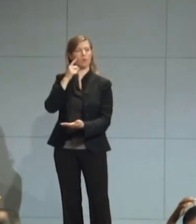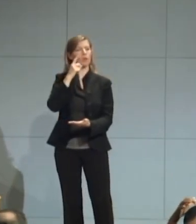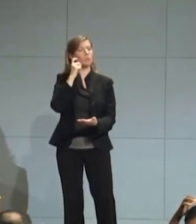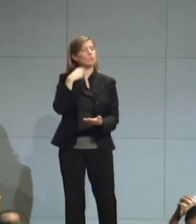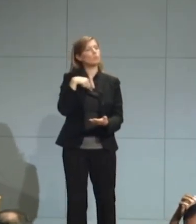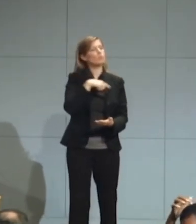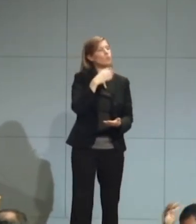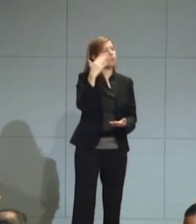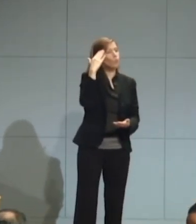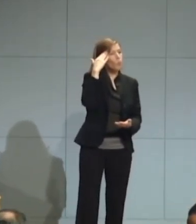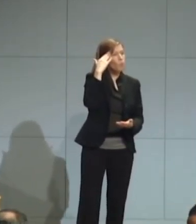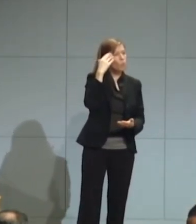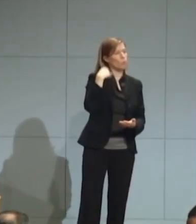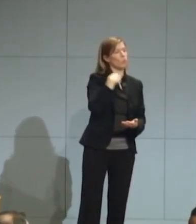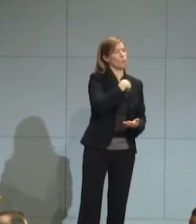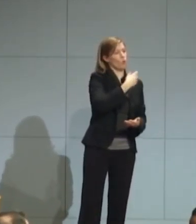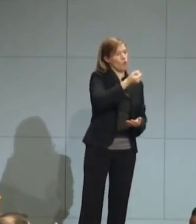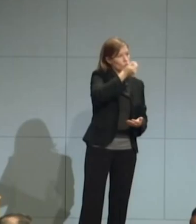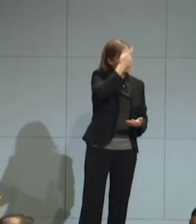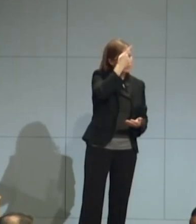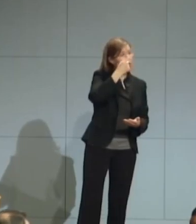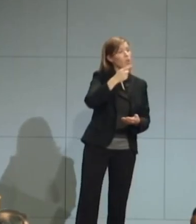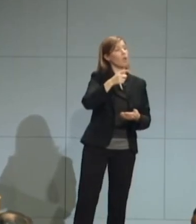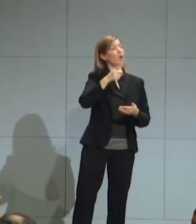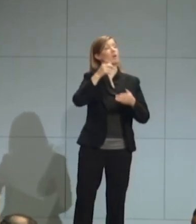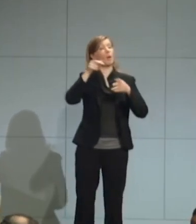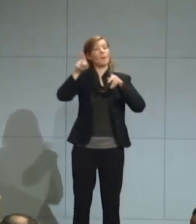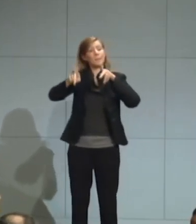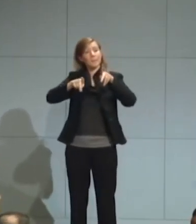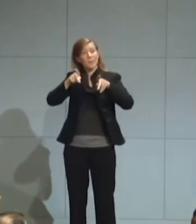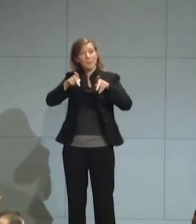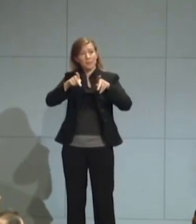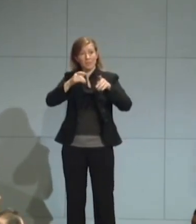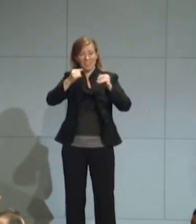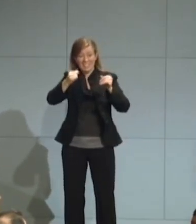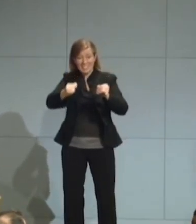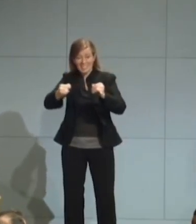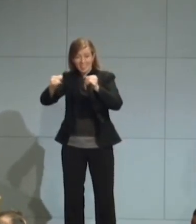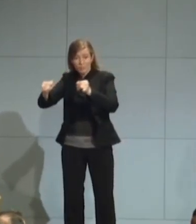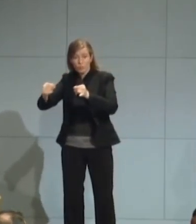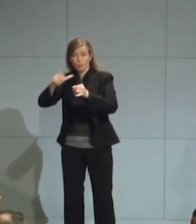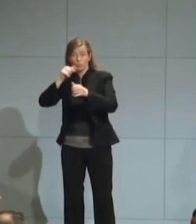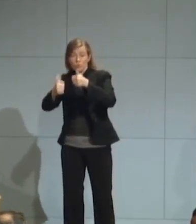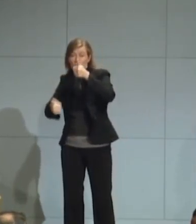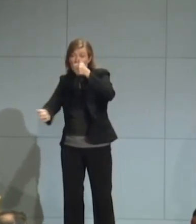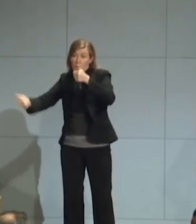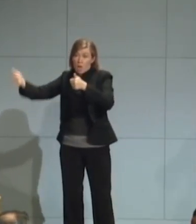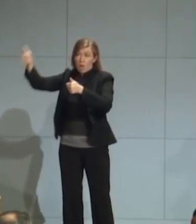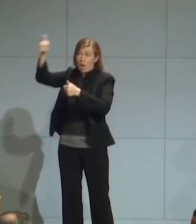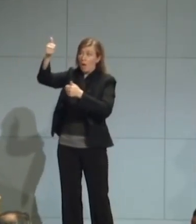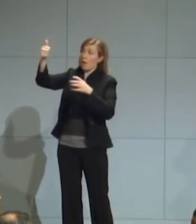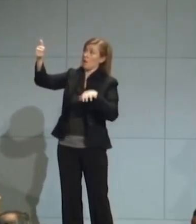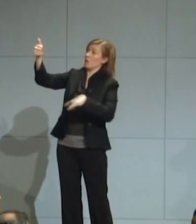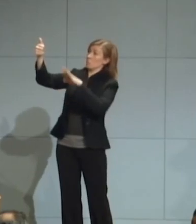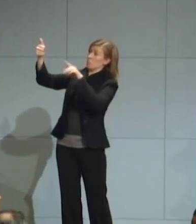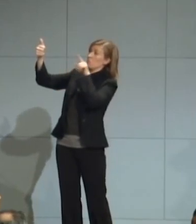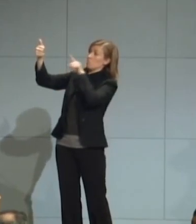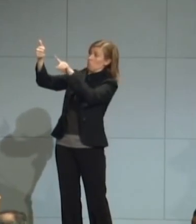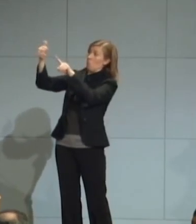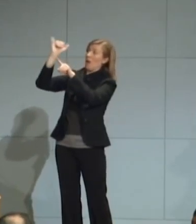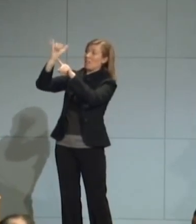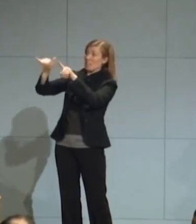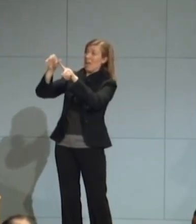progress, and just because this nation has elected now not once but twice a black man as president of